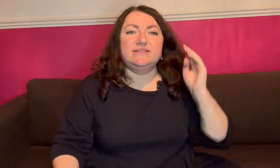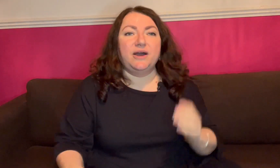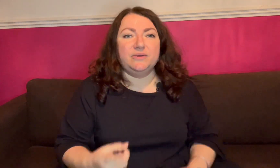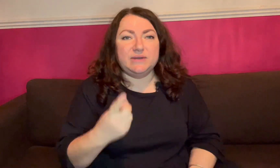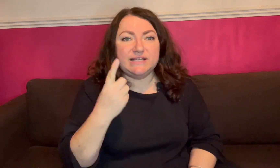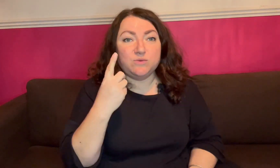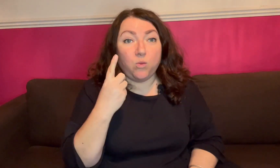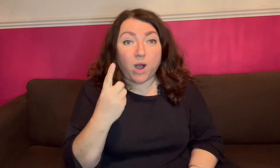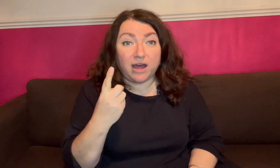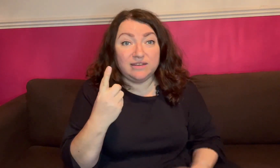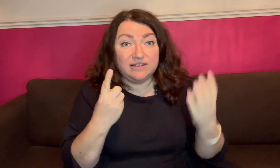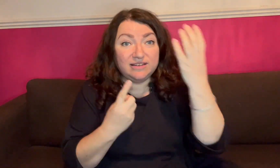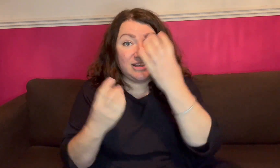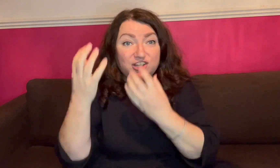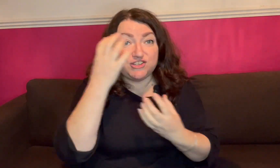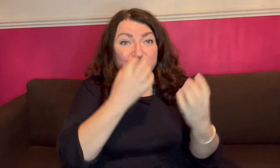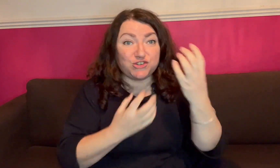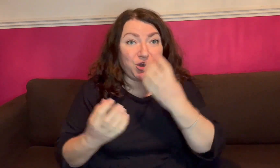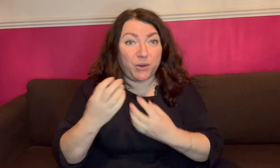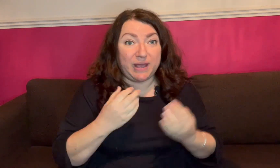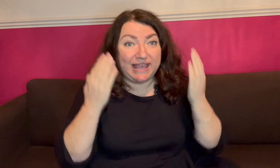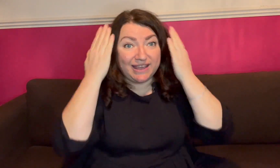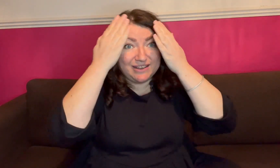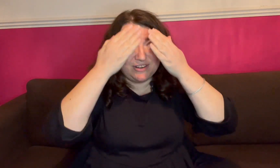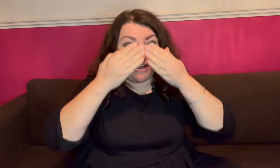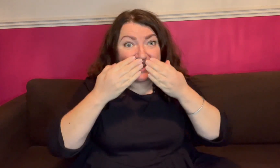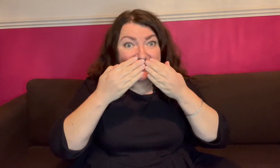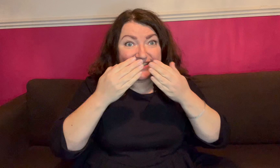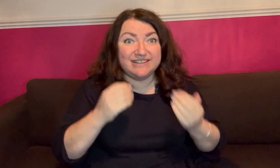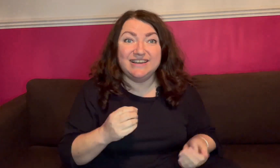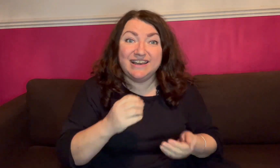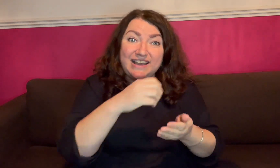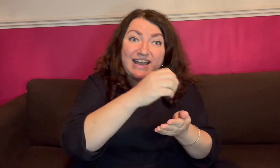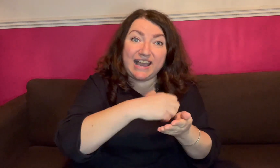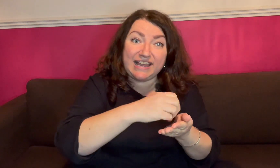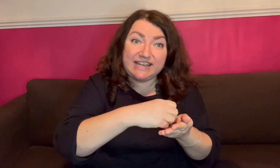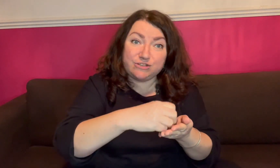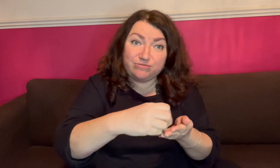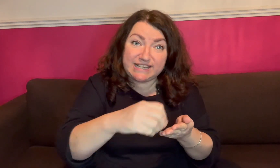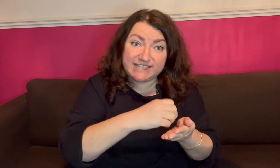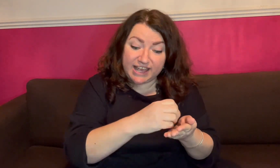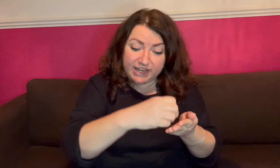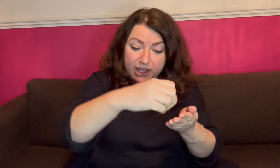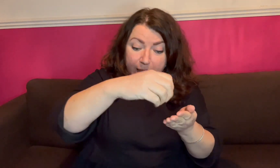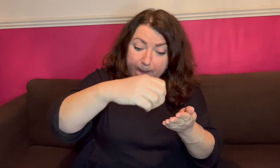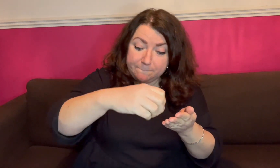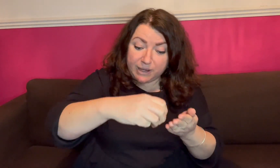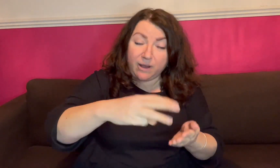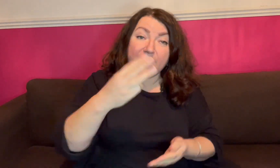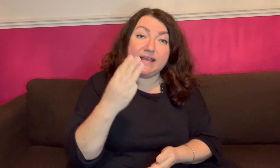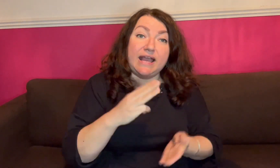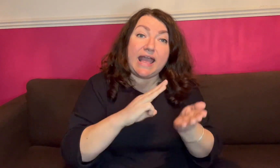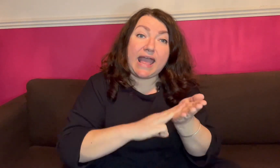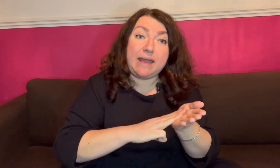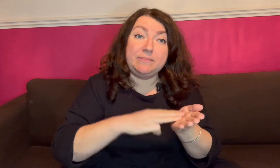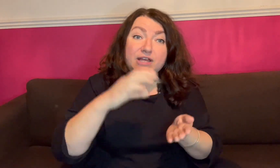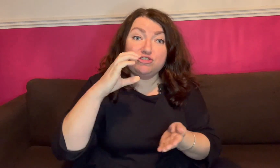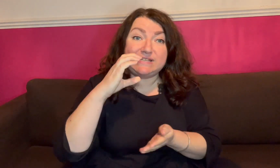So it's One Snowy Night and it is written by M